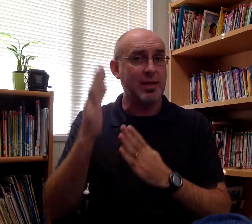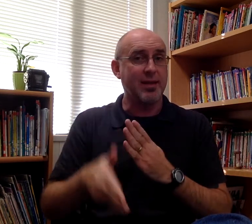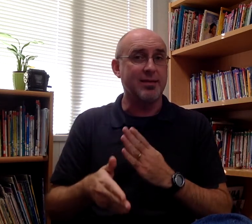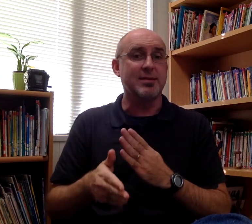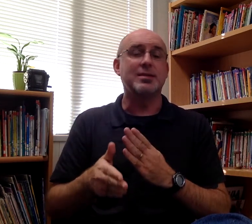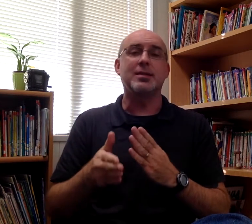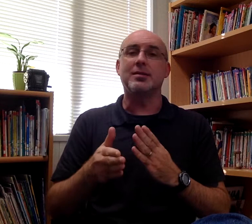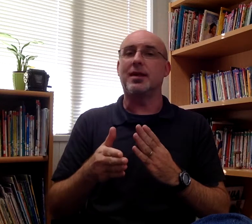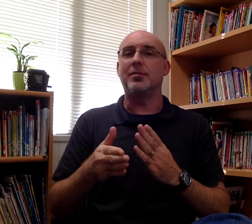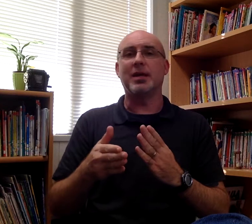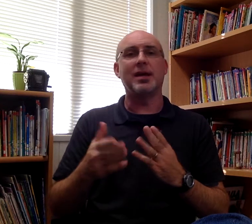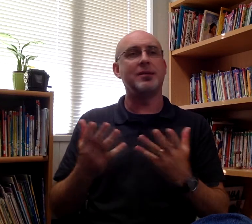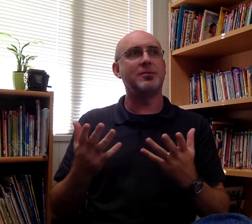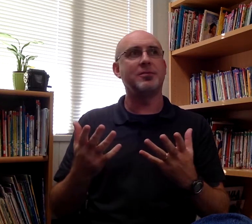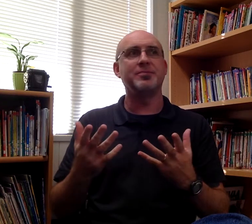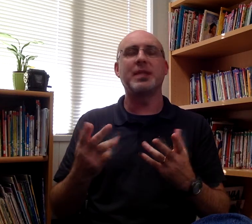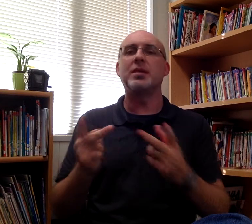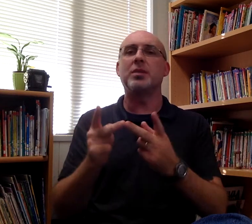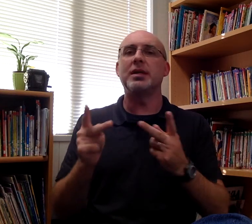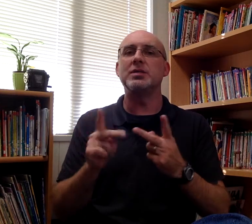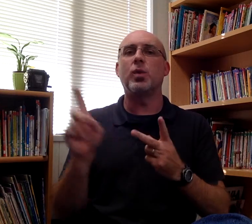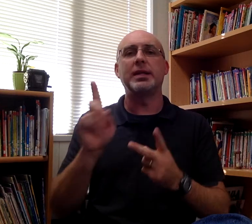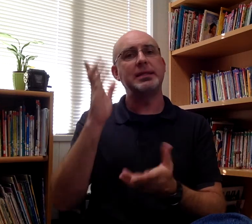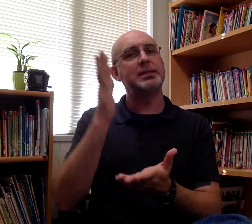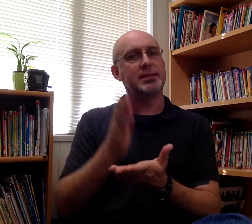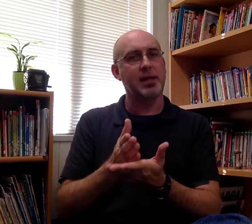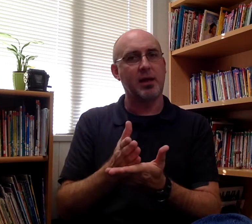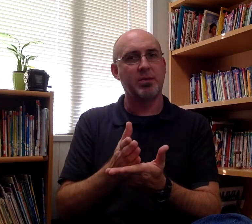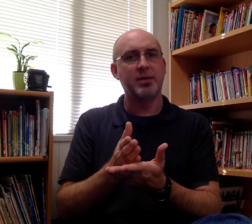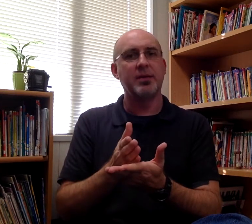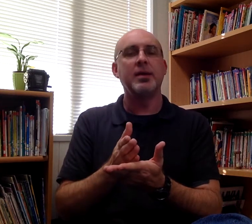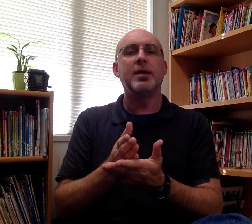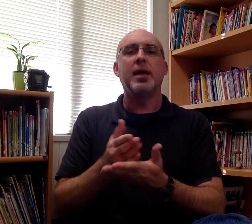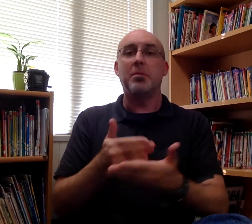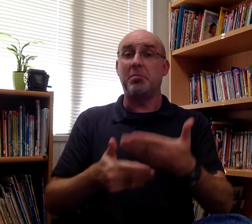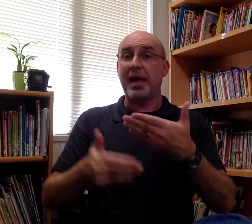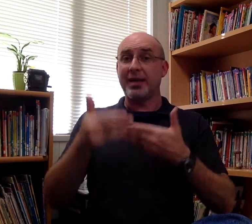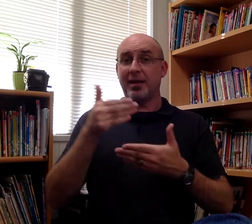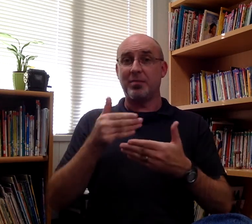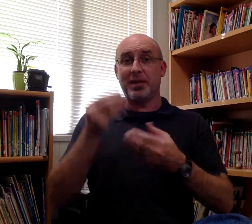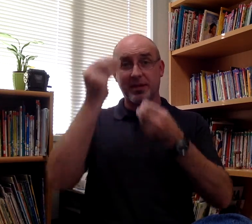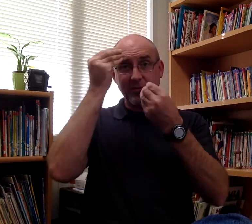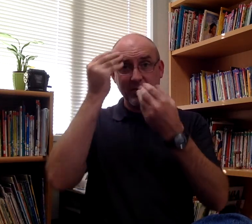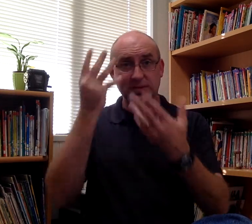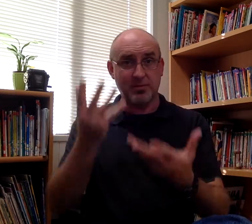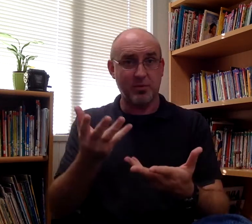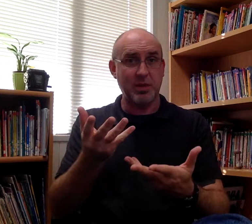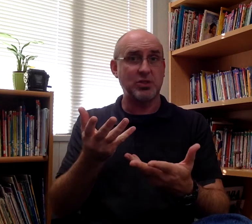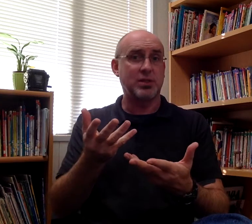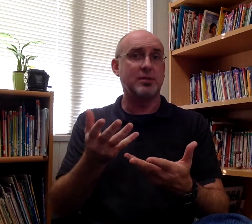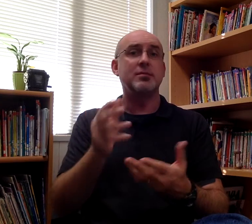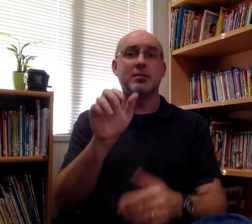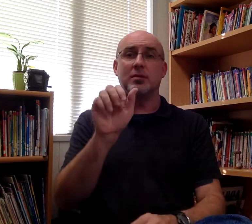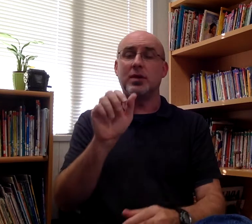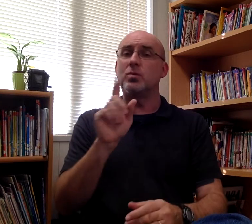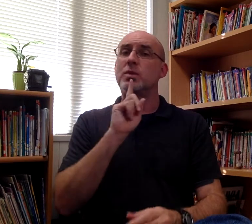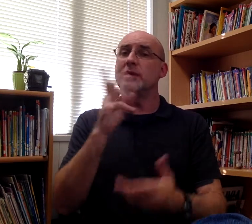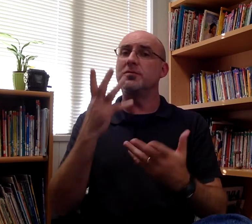weekend is that I'm kind of in a place where I need to stop and back up and give you this information and really